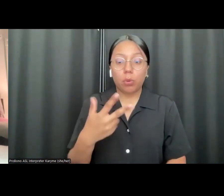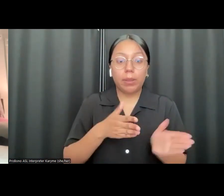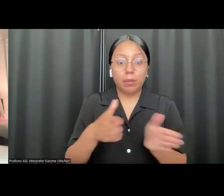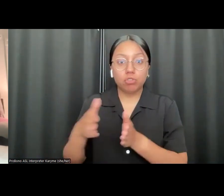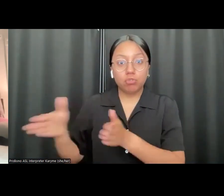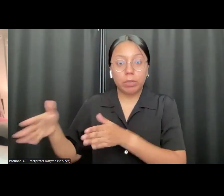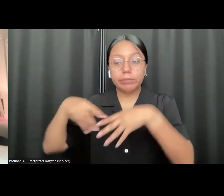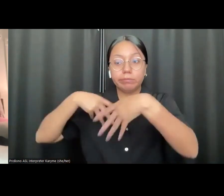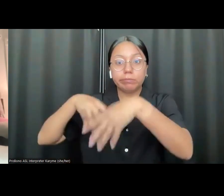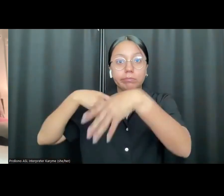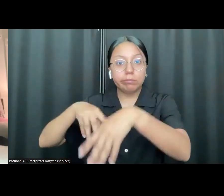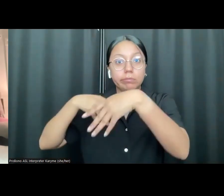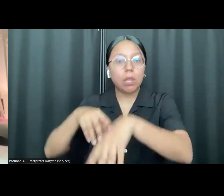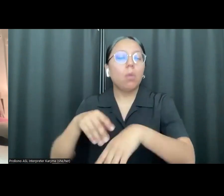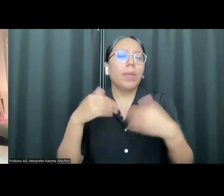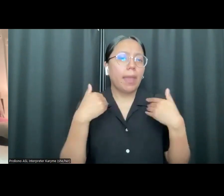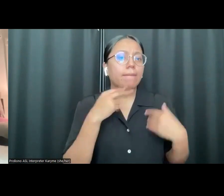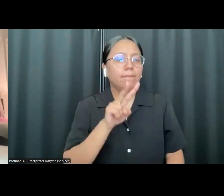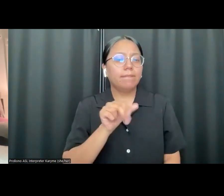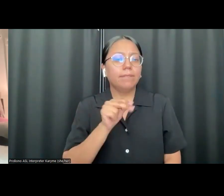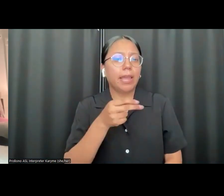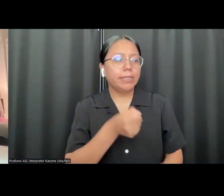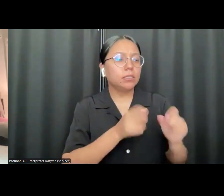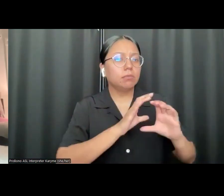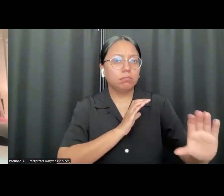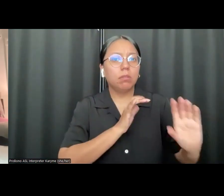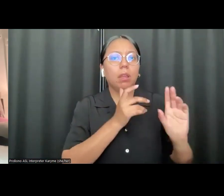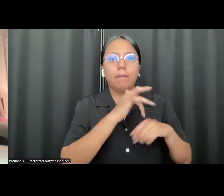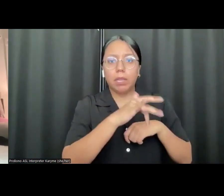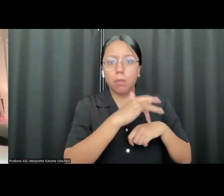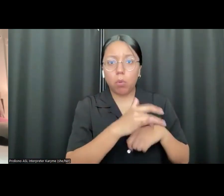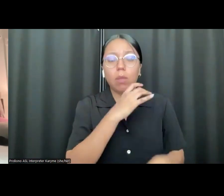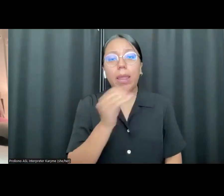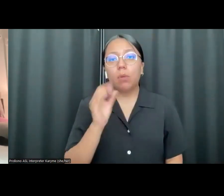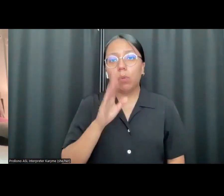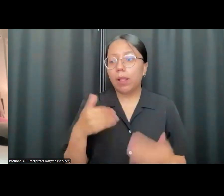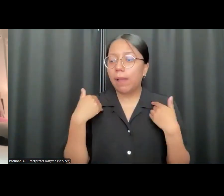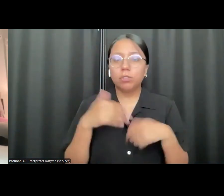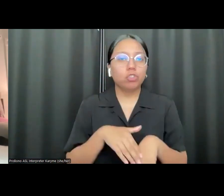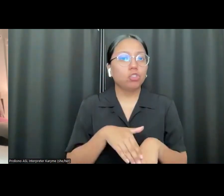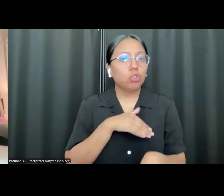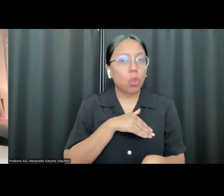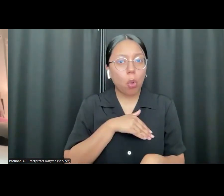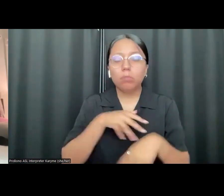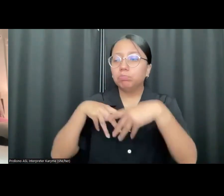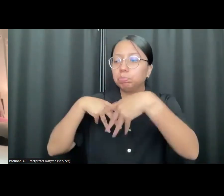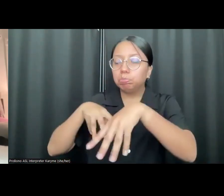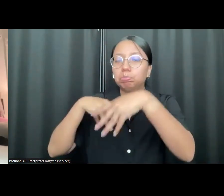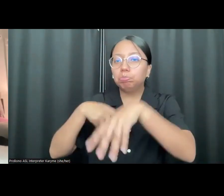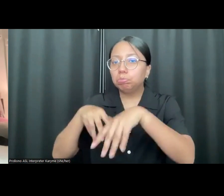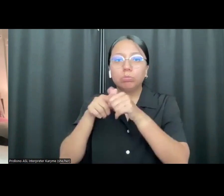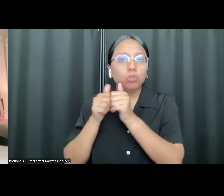got vans. And also, we're just going to do a big, slow, non-permitted march together. And we were just holding signs that said,